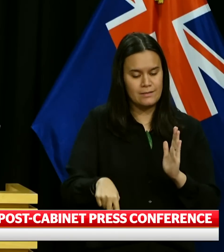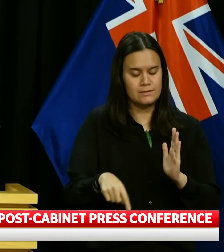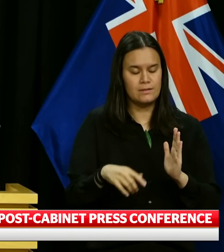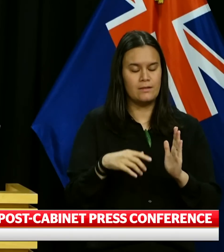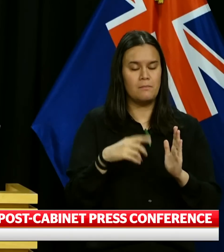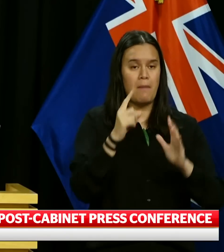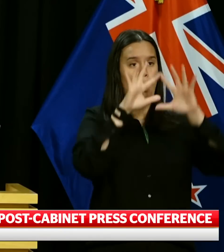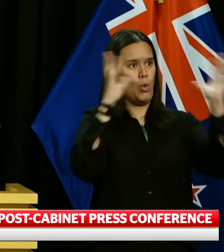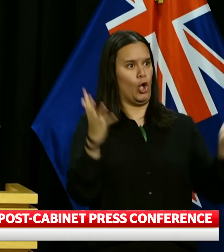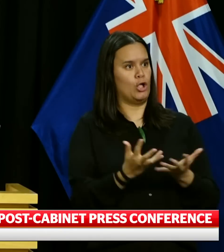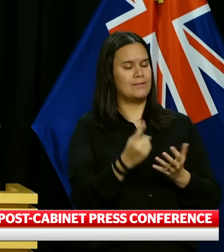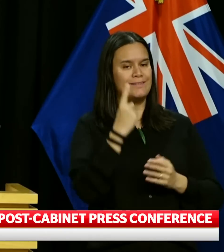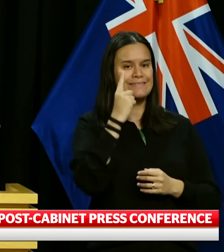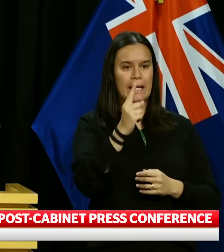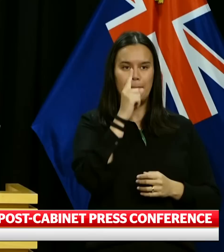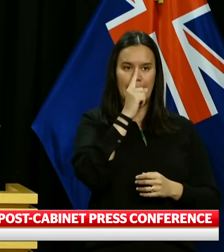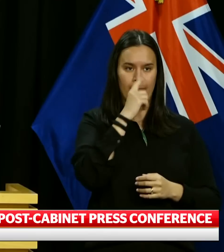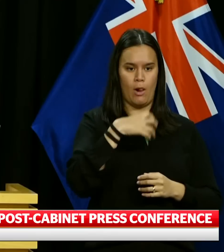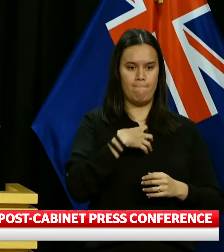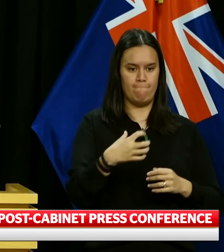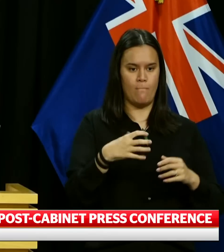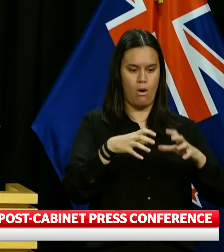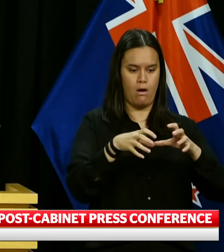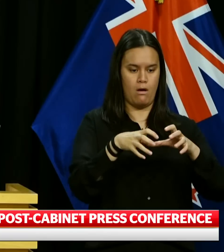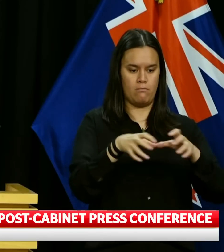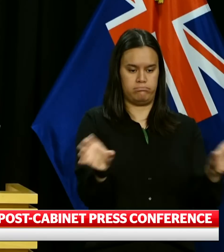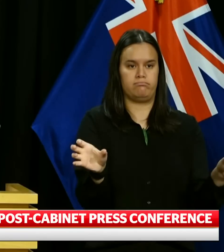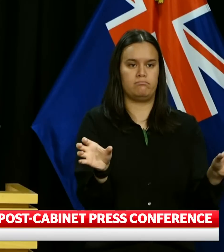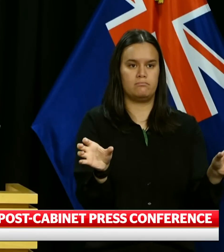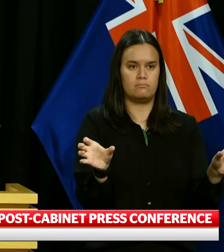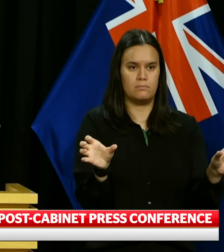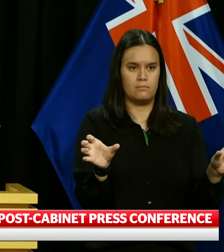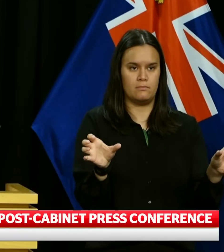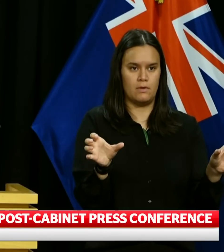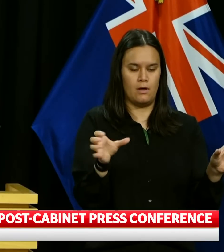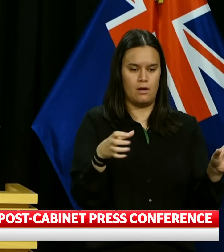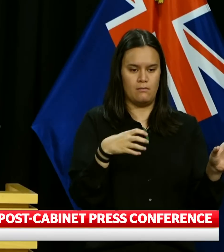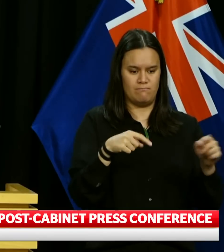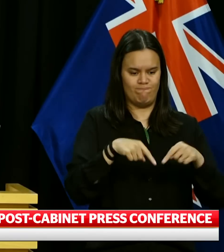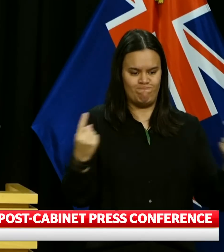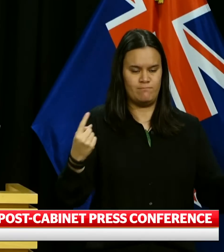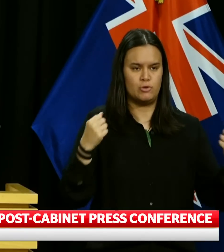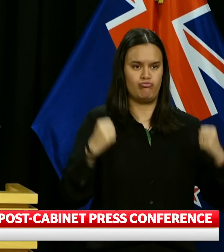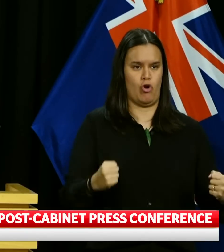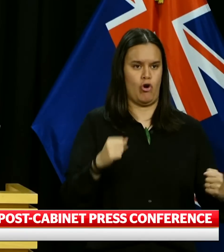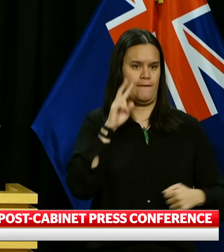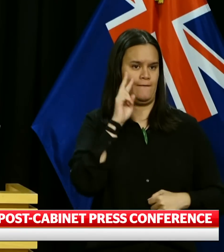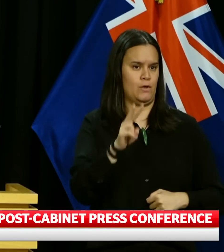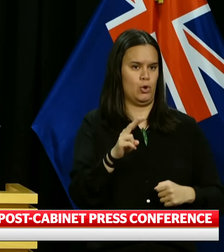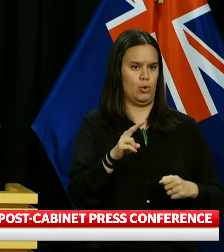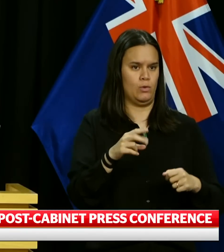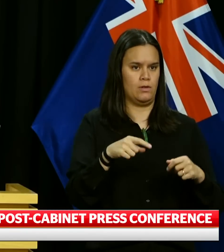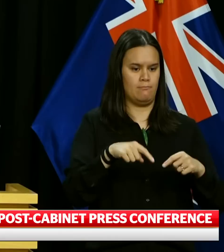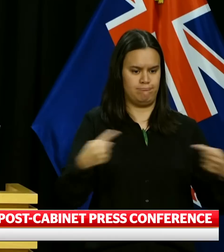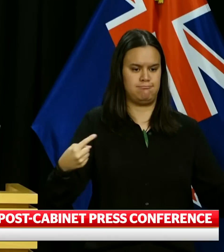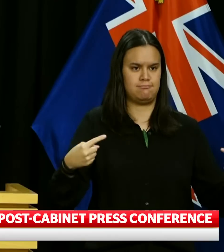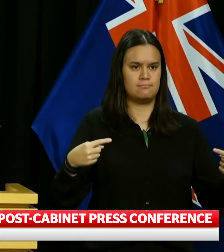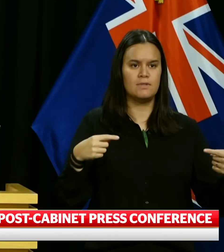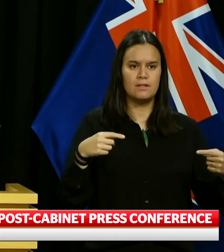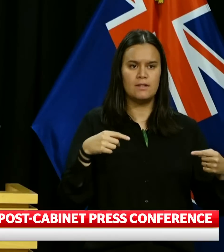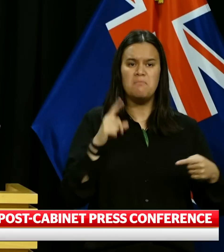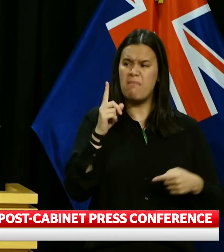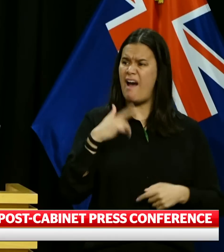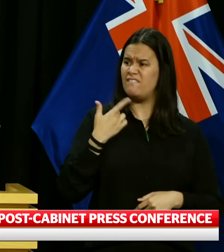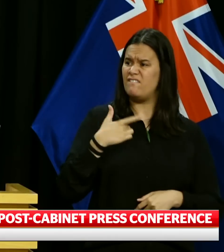sort of polarisation amongst some parts of the community. I would like to think that we can still hold in New Zealand